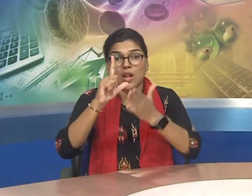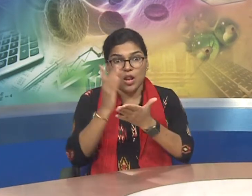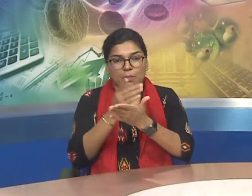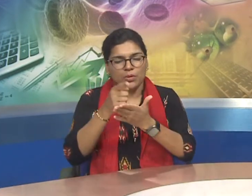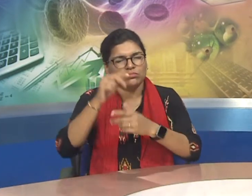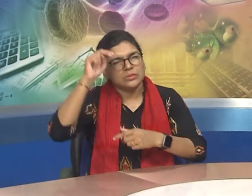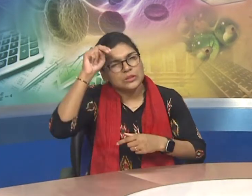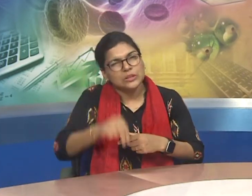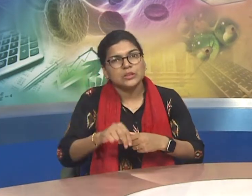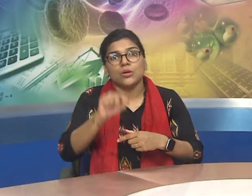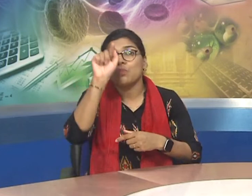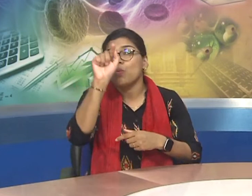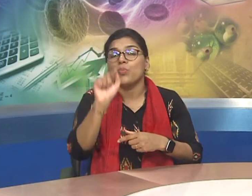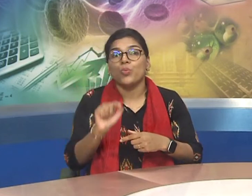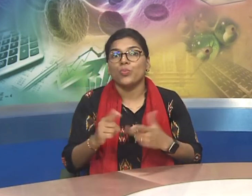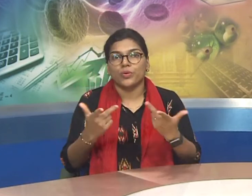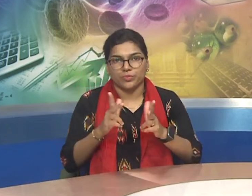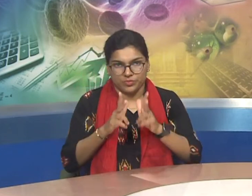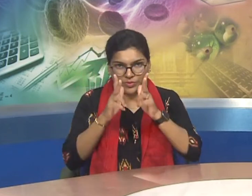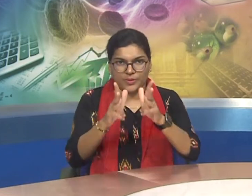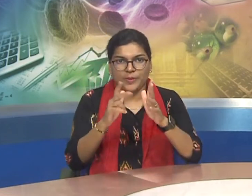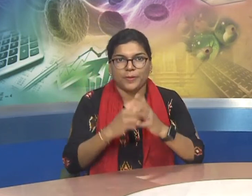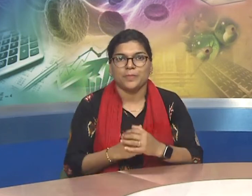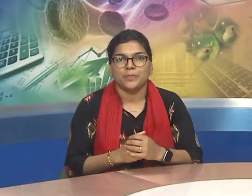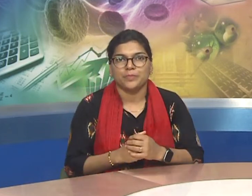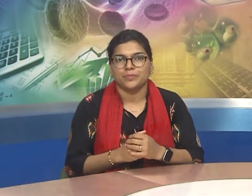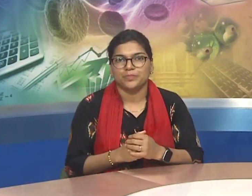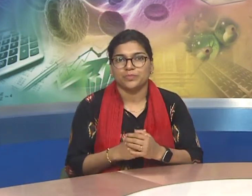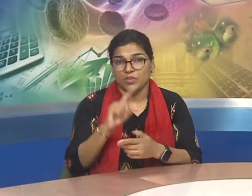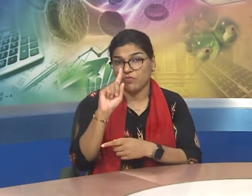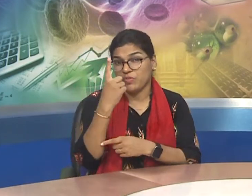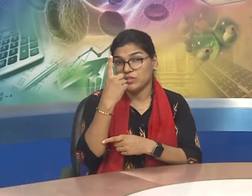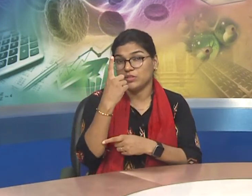So let us now understand the need for library automation.